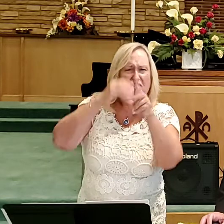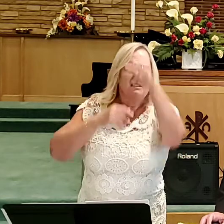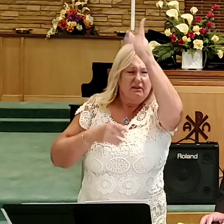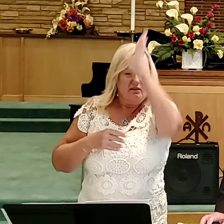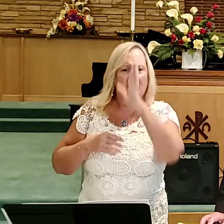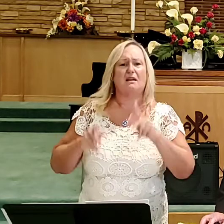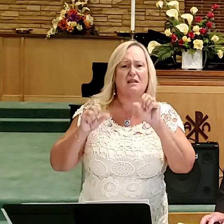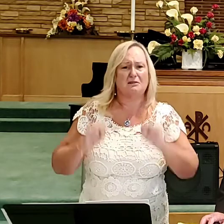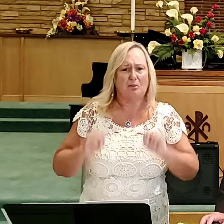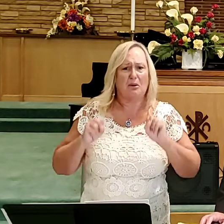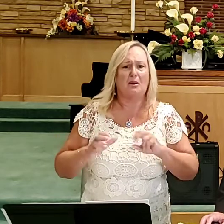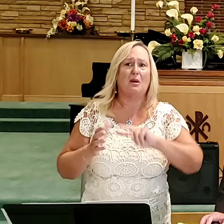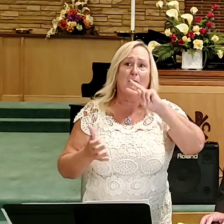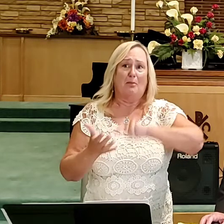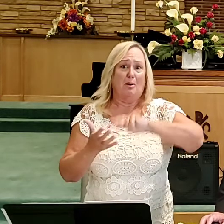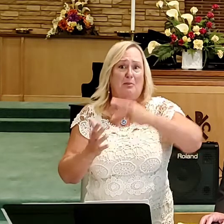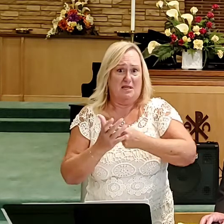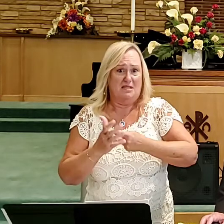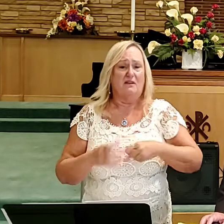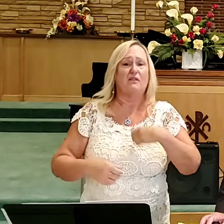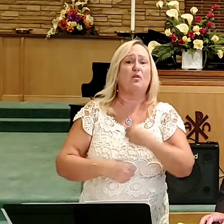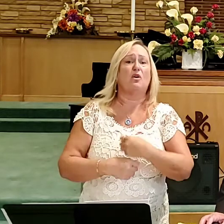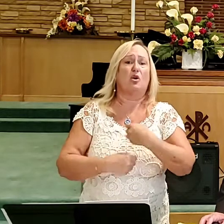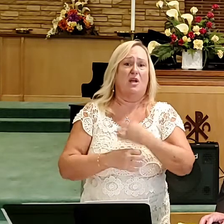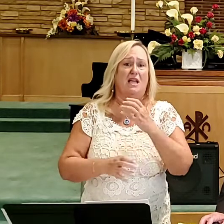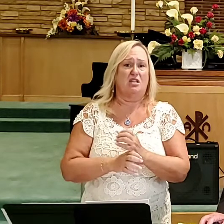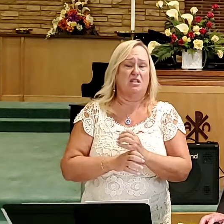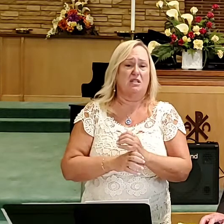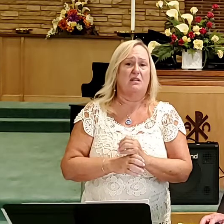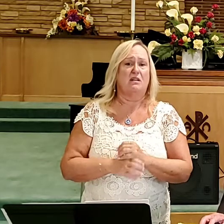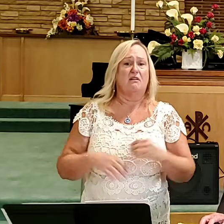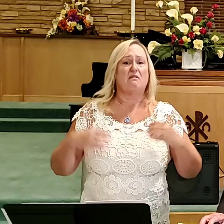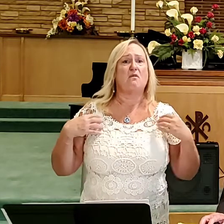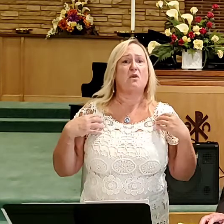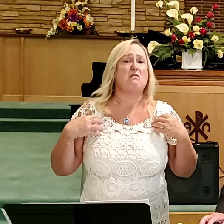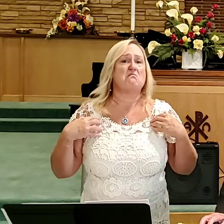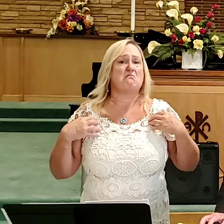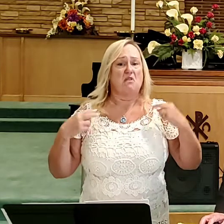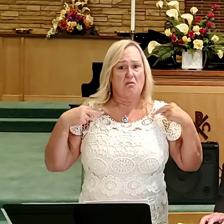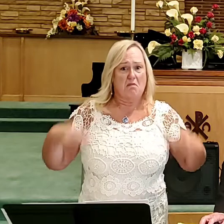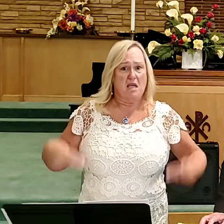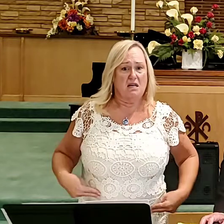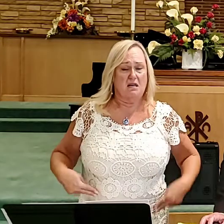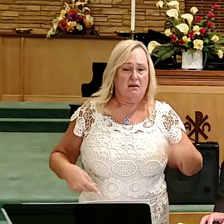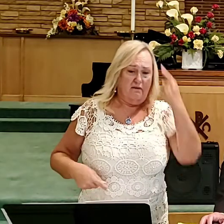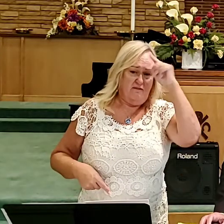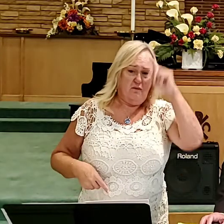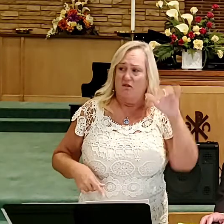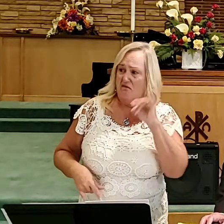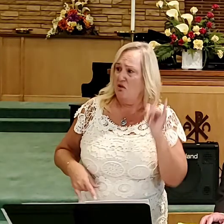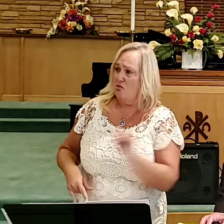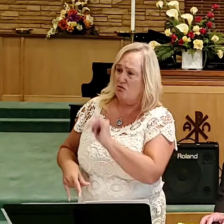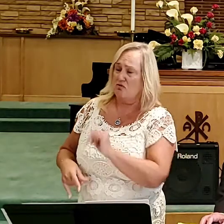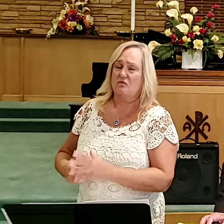God's purpose for the creation, for humanity, and for the future.